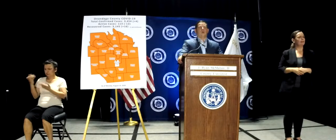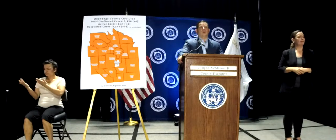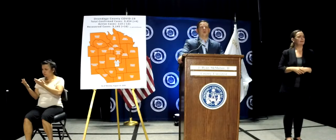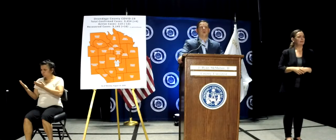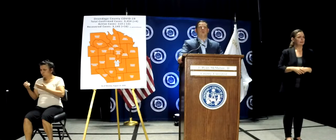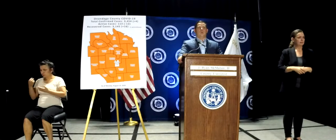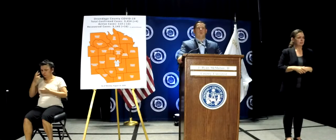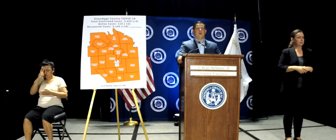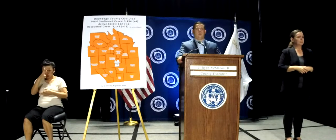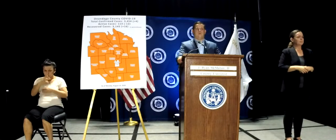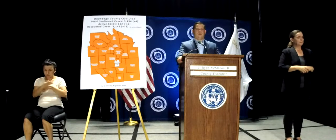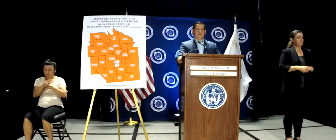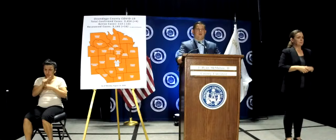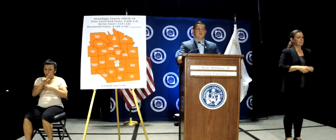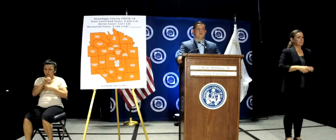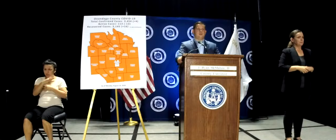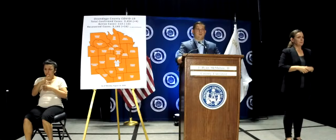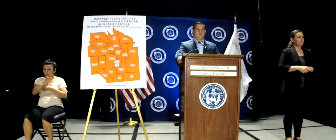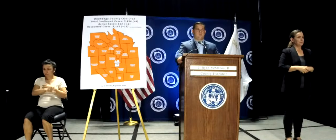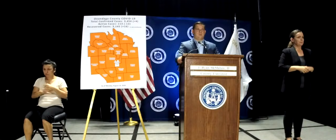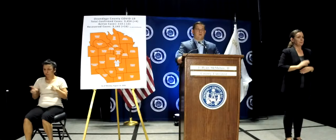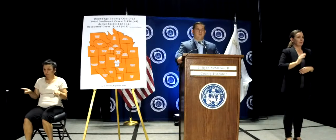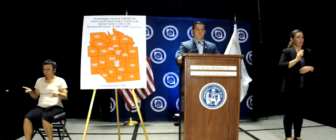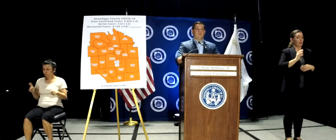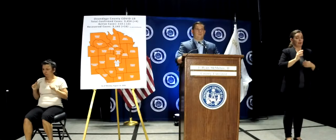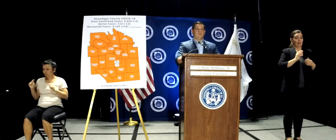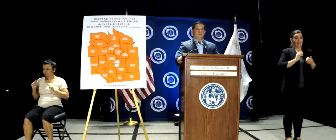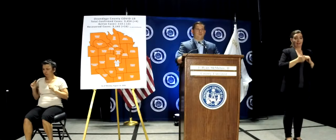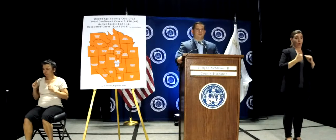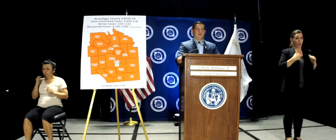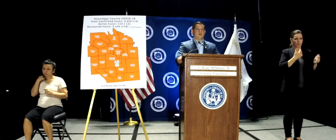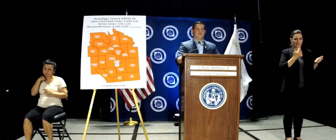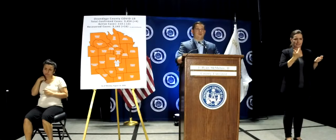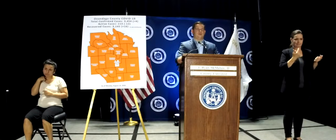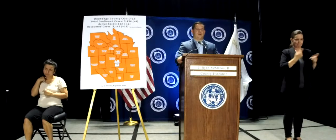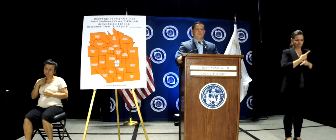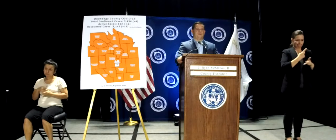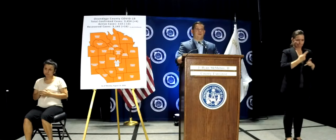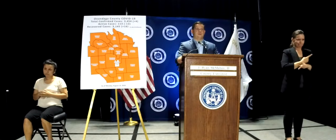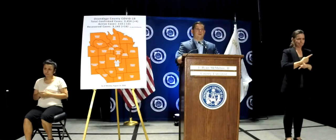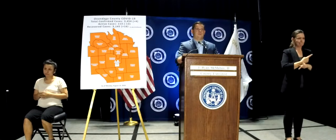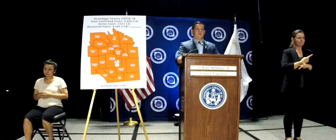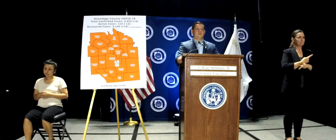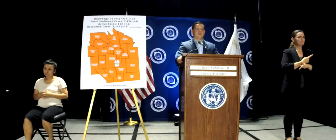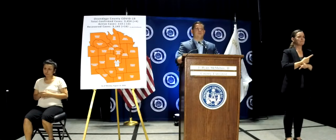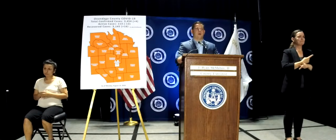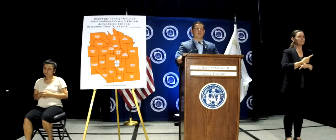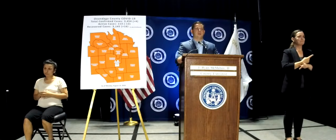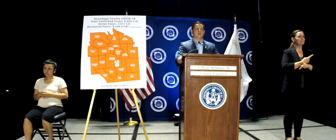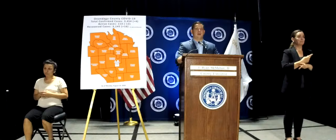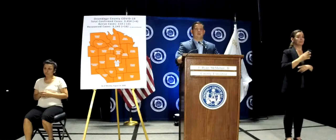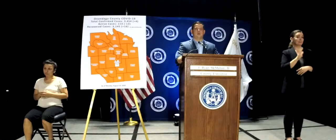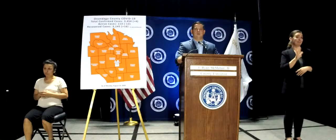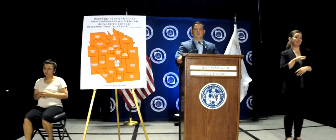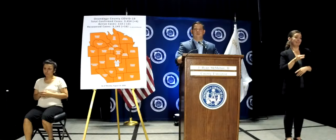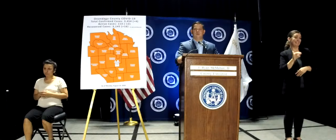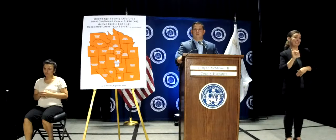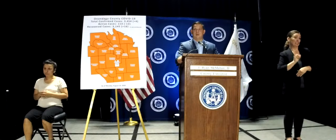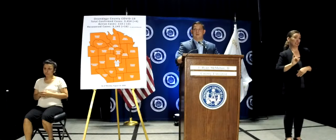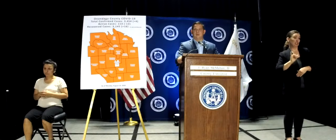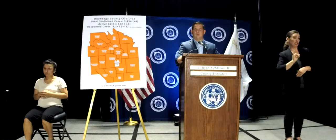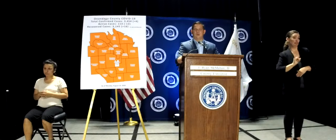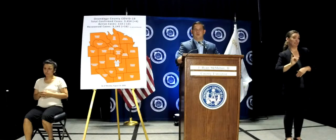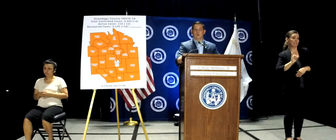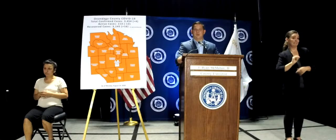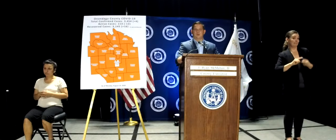so the way we view this, and I'm sure my insurance company friends are going to love me for this, but we view